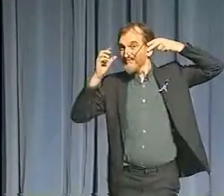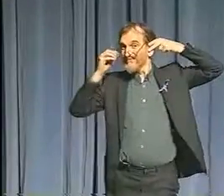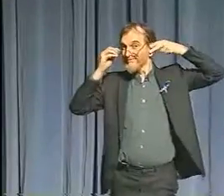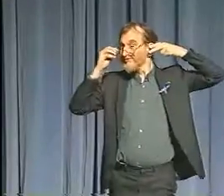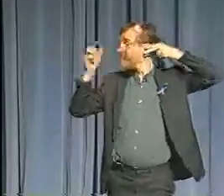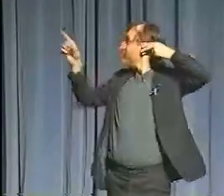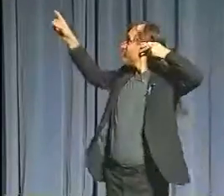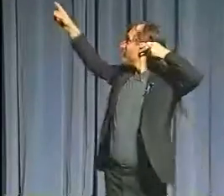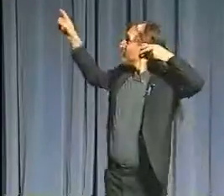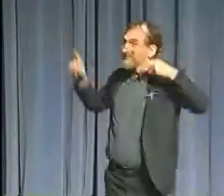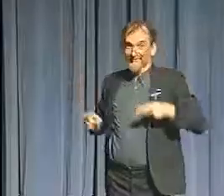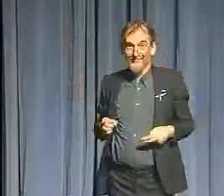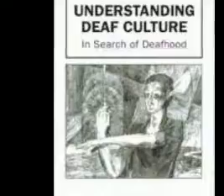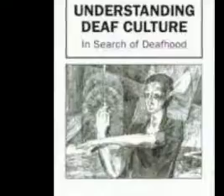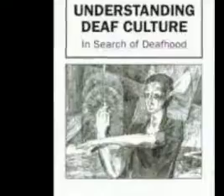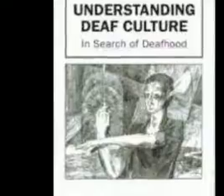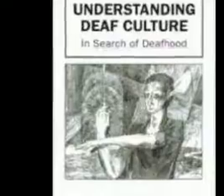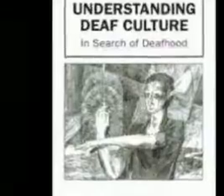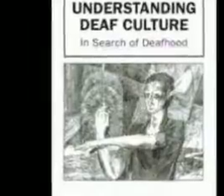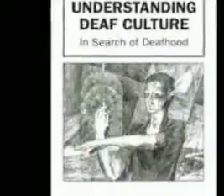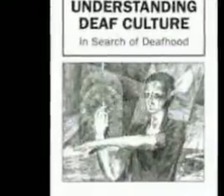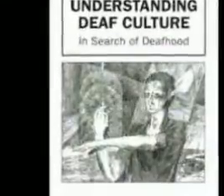And if you see the